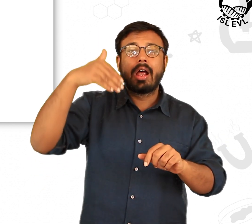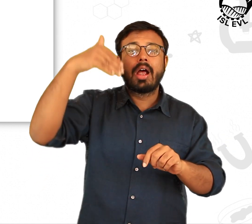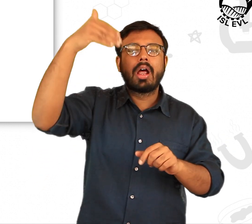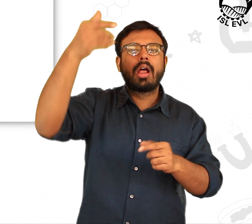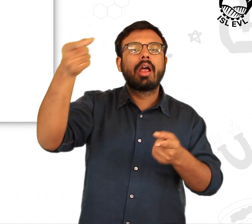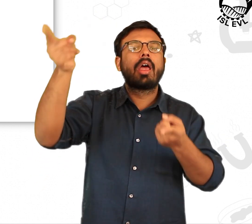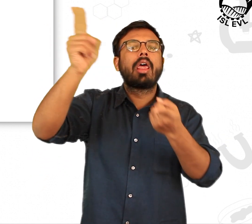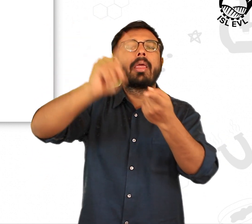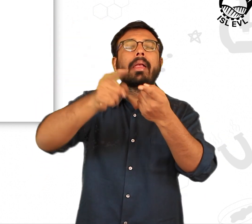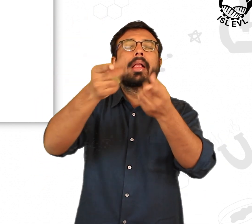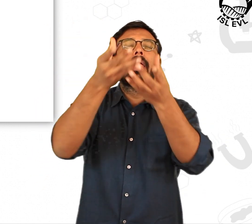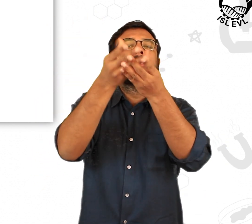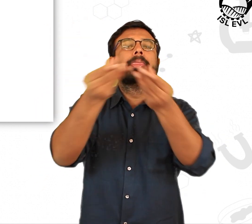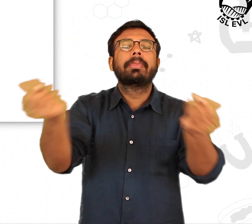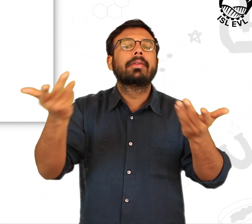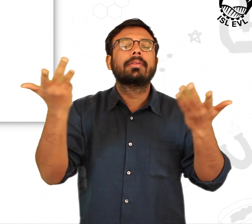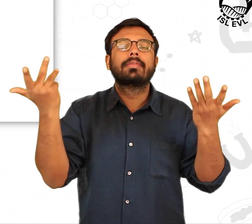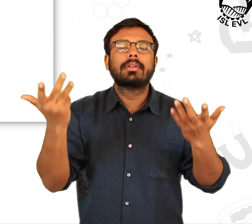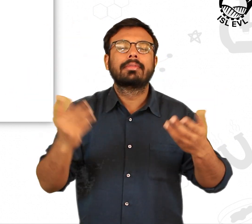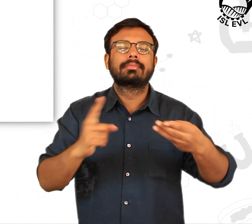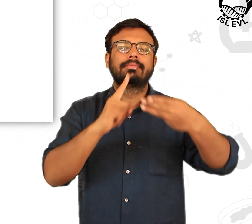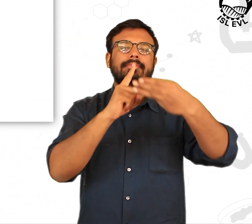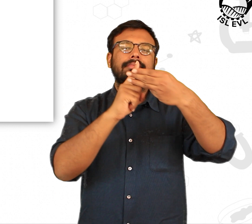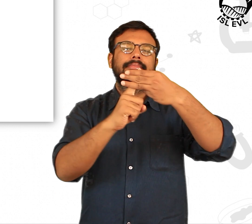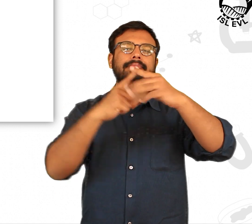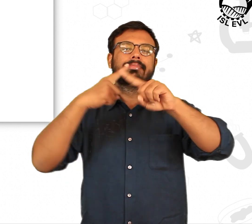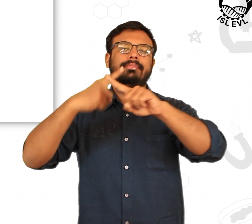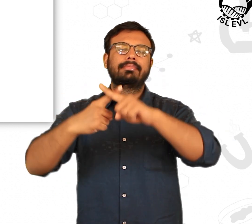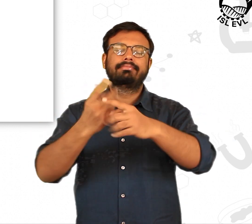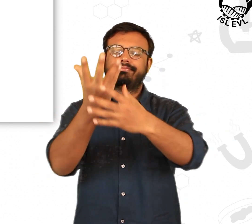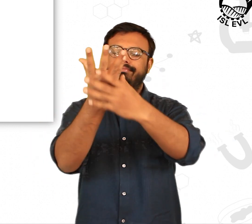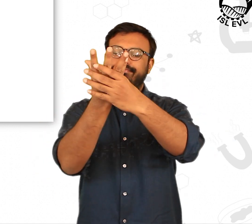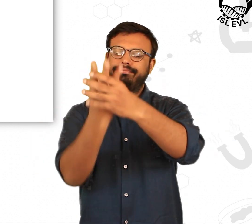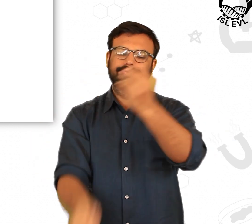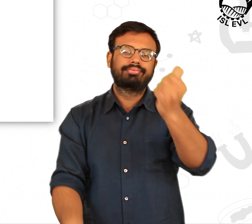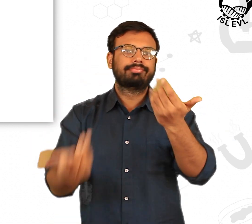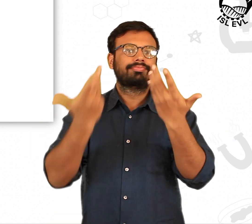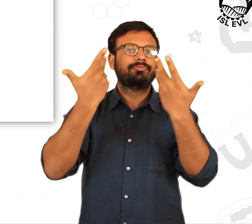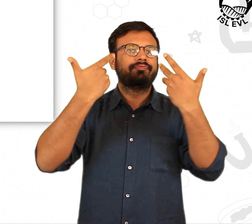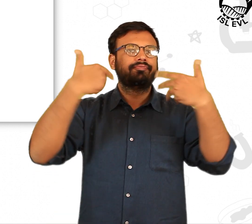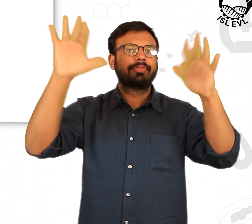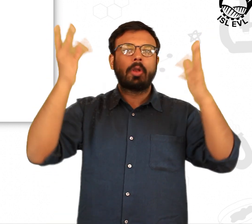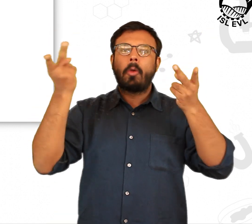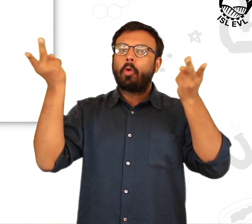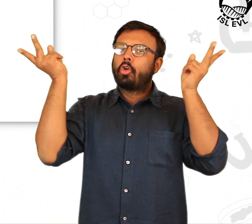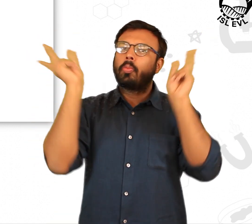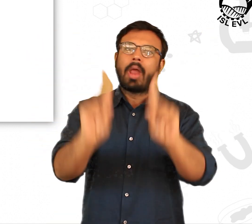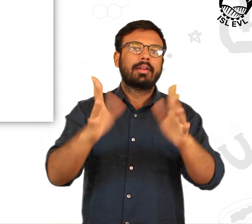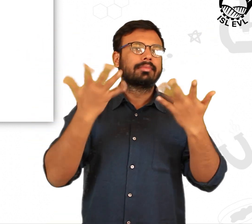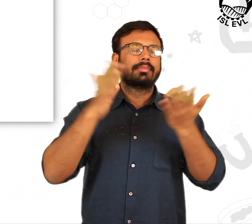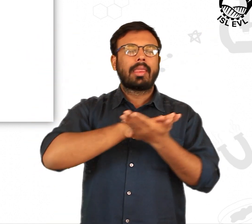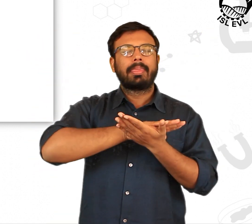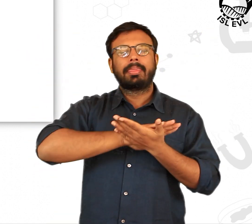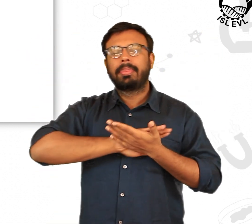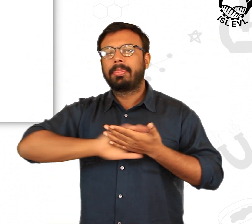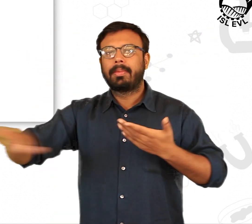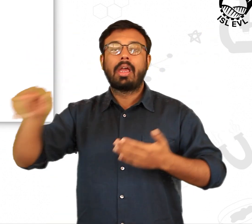particular species may have only 50 or some very minimal numbers left. And last is extinct,